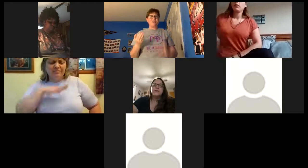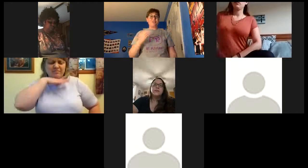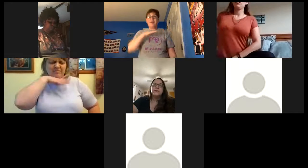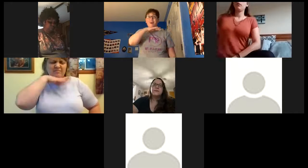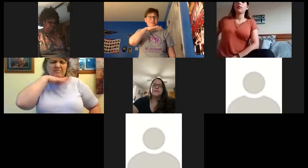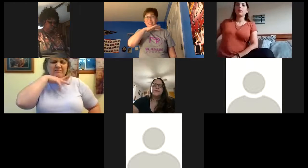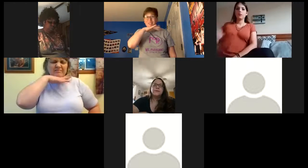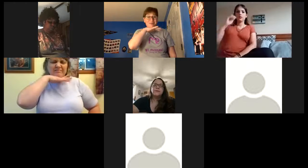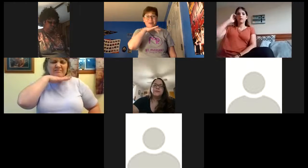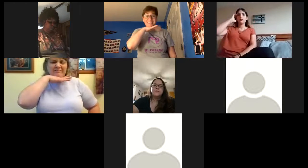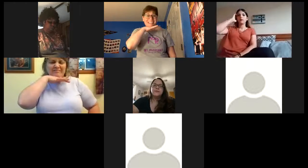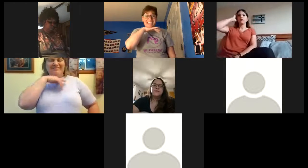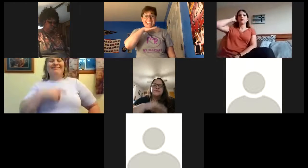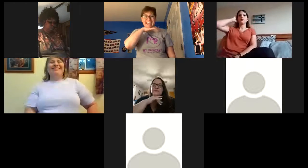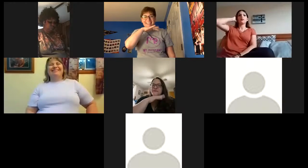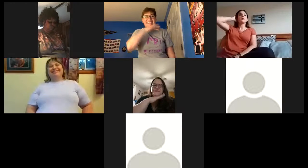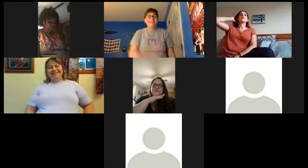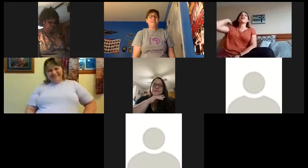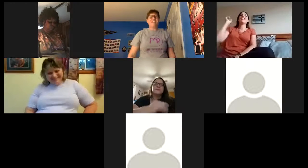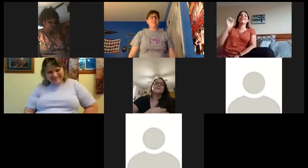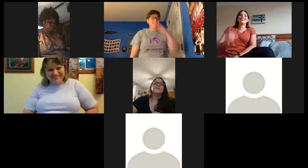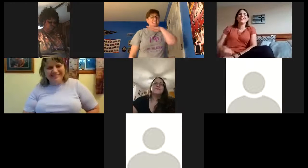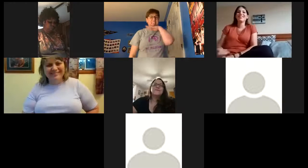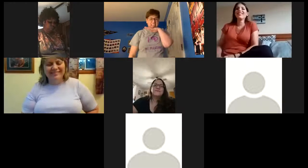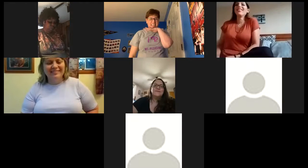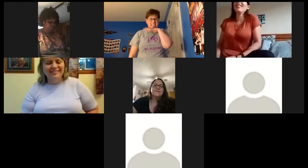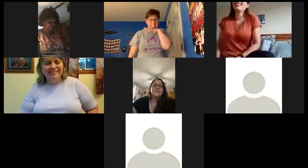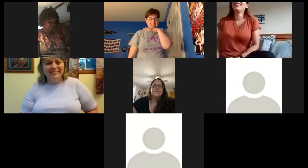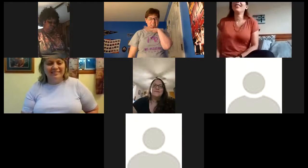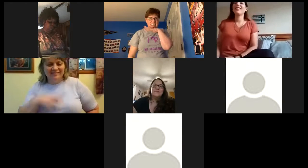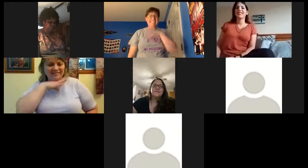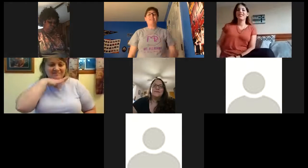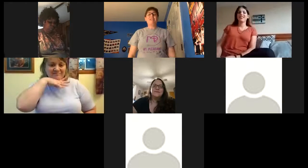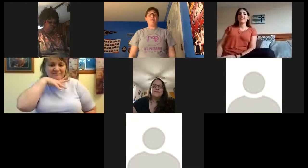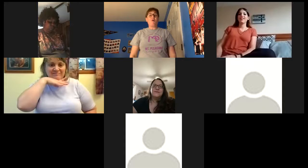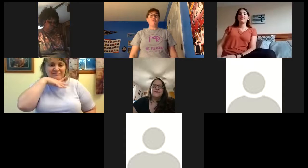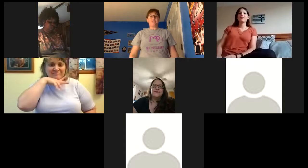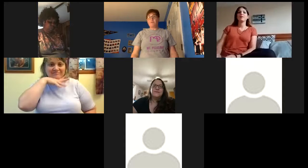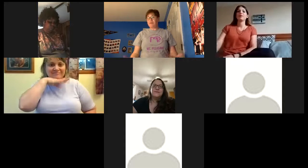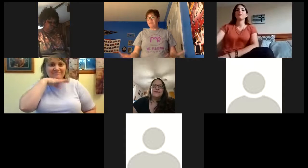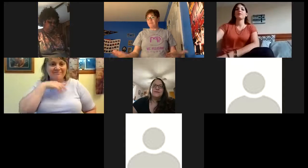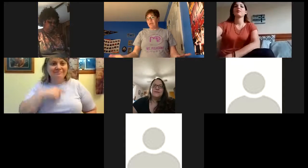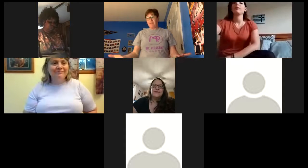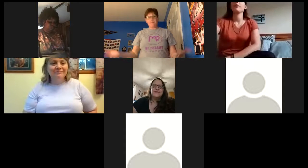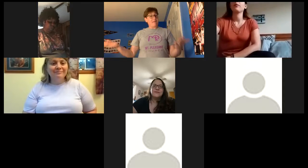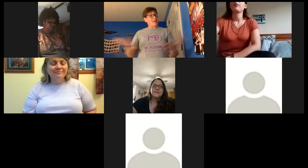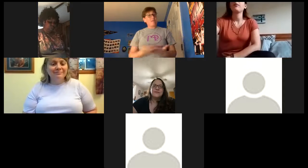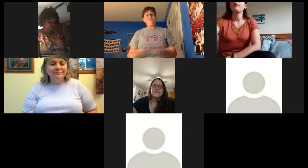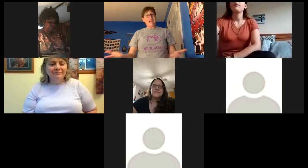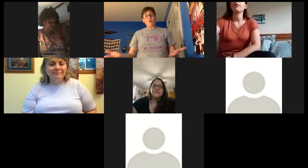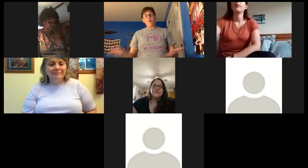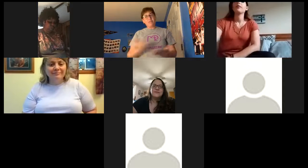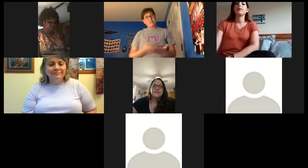you know, so you don't want to go, oh, that's so dirty. Yay. You know, oh, that's dirty. You know, or if someone,